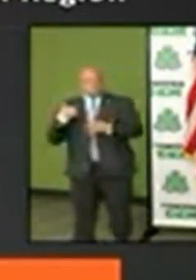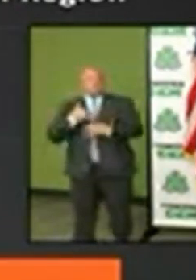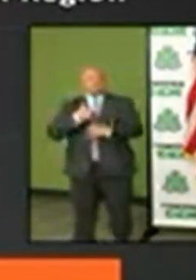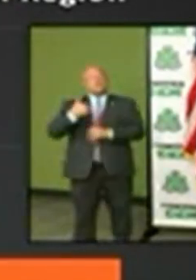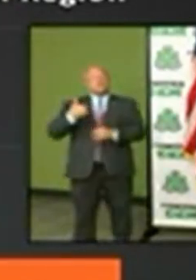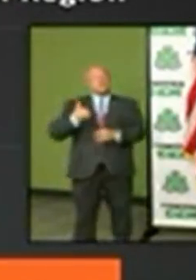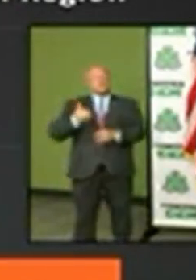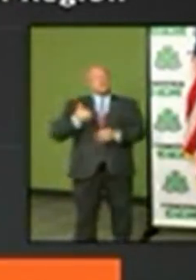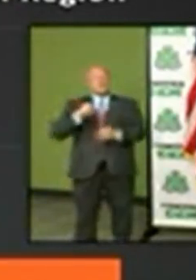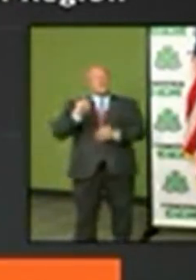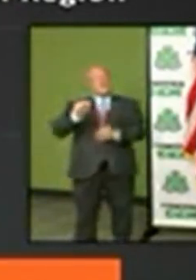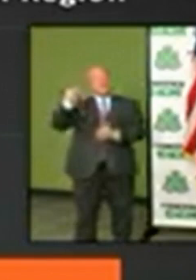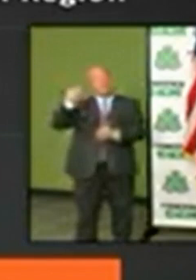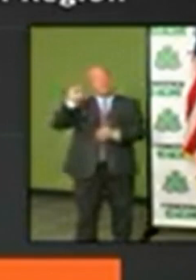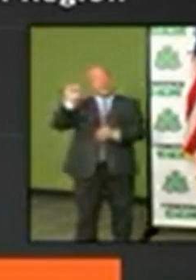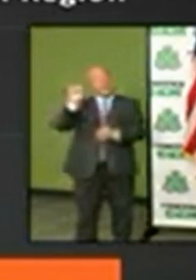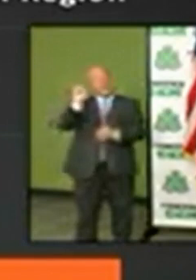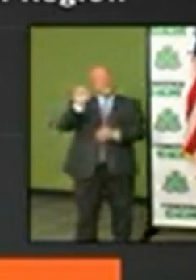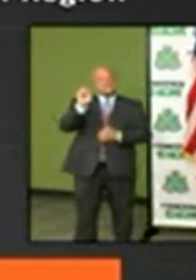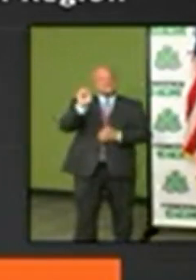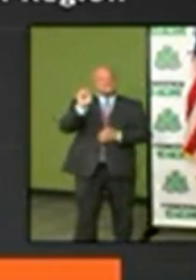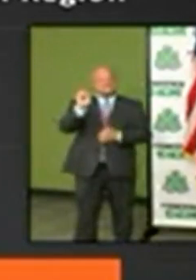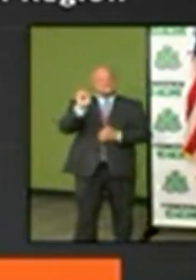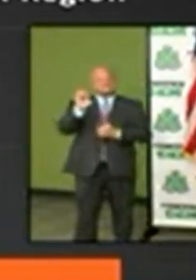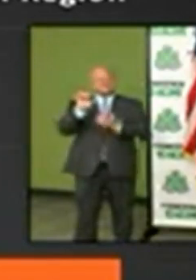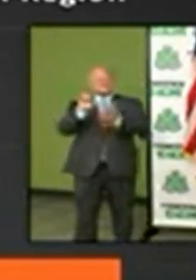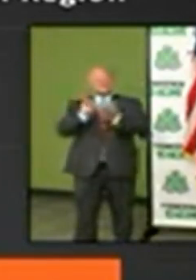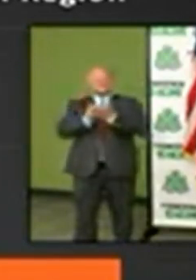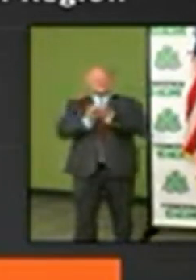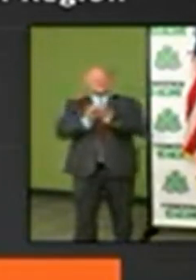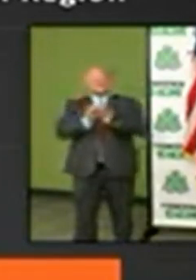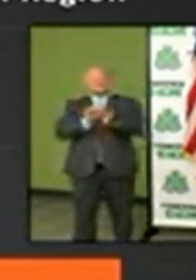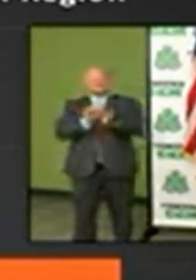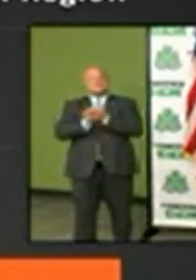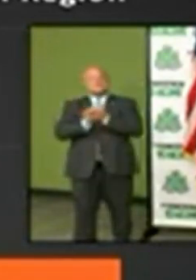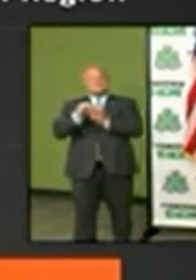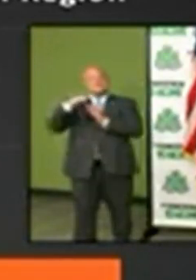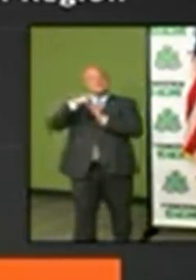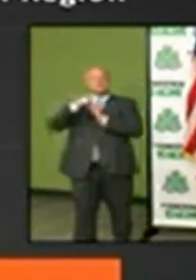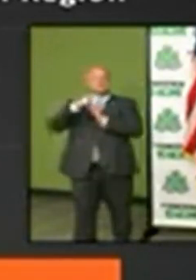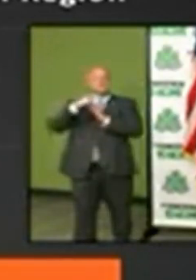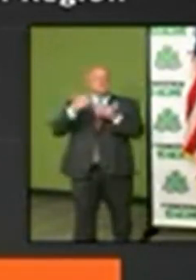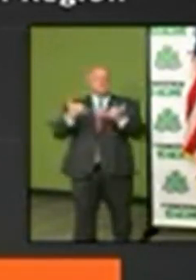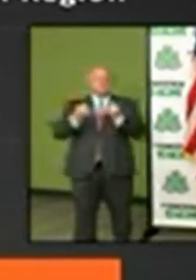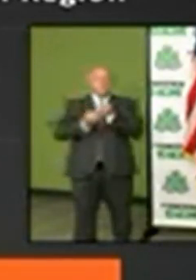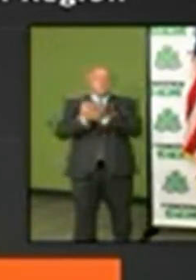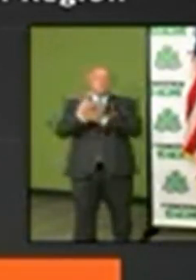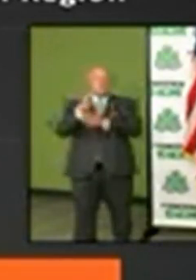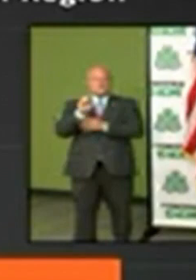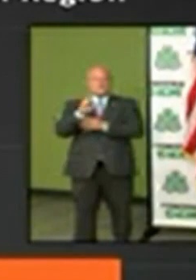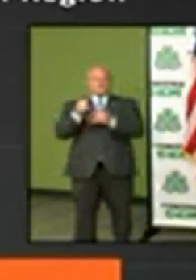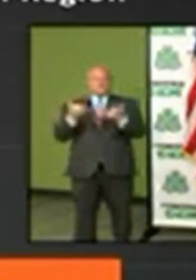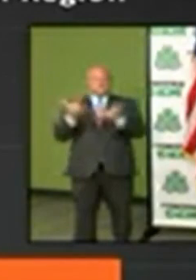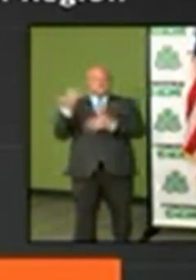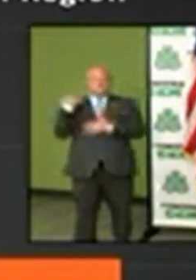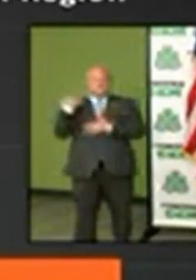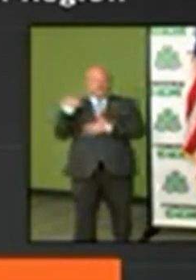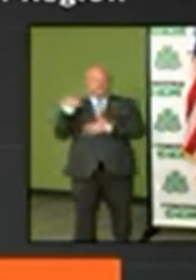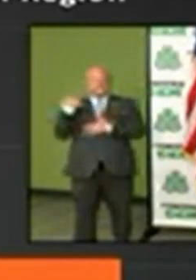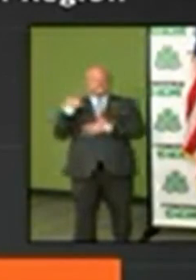have the Northeast, which is the high water mark in terms of growth of cases in the